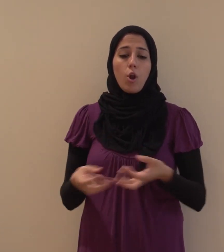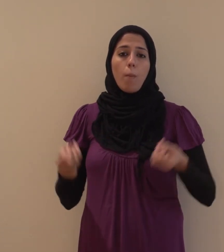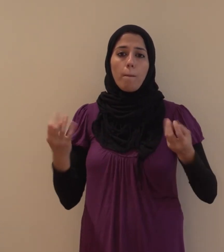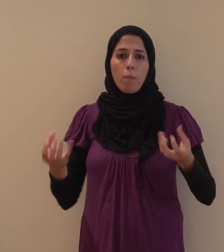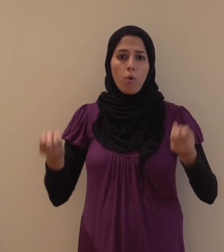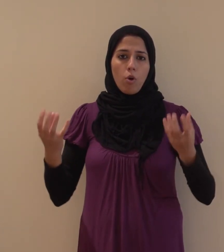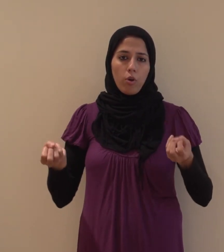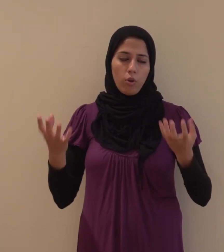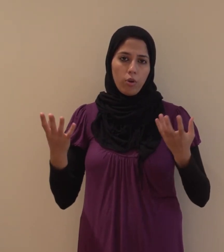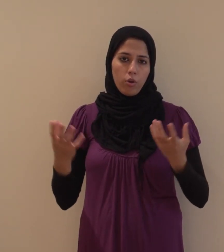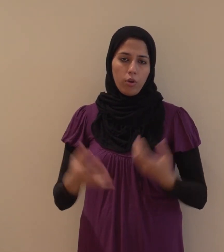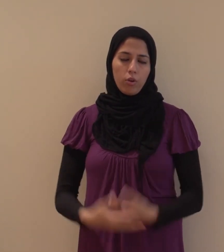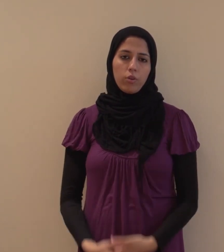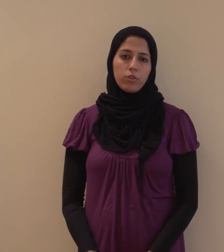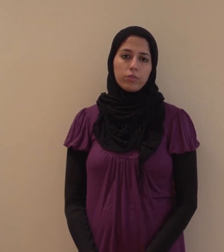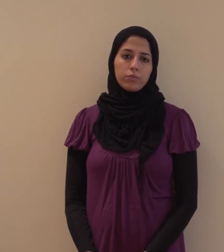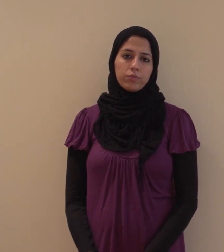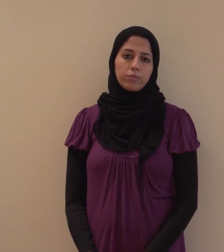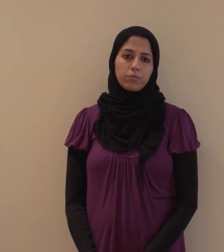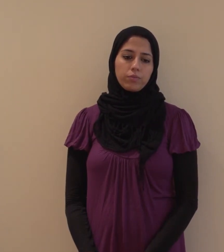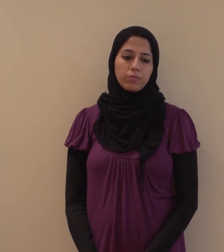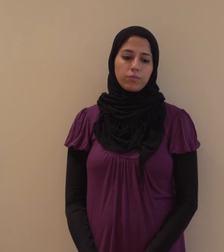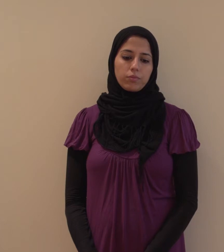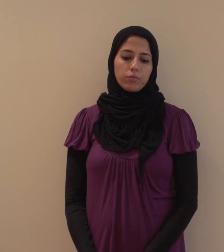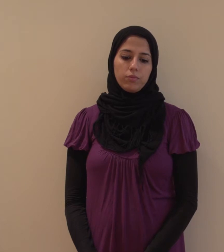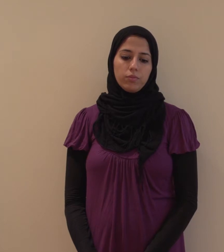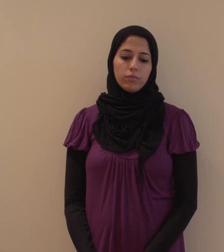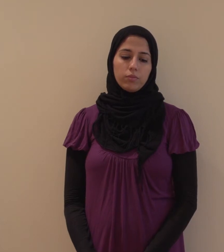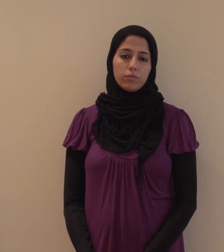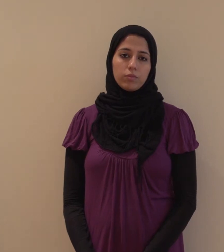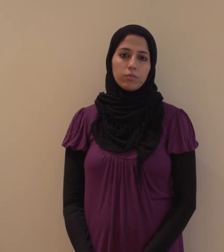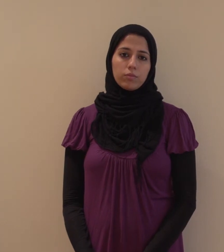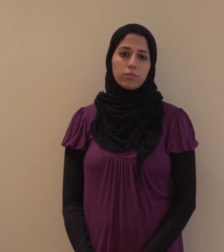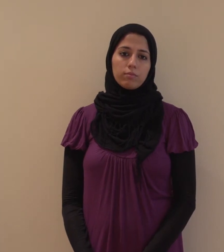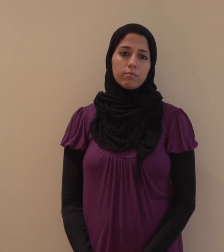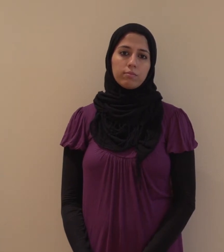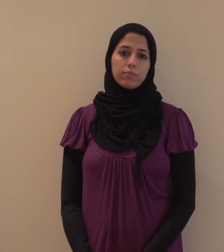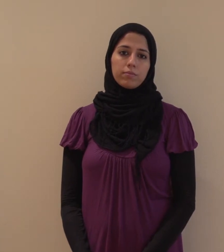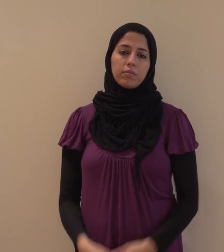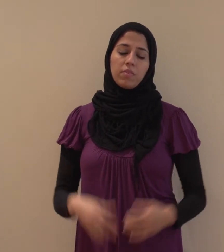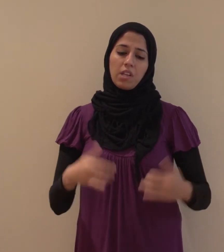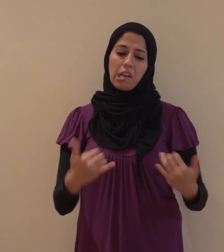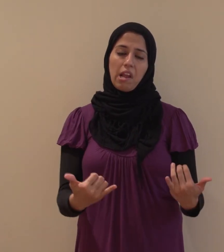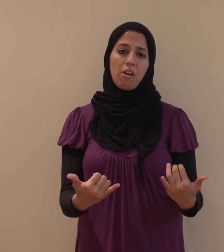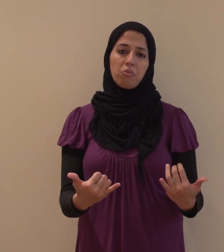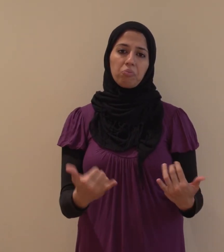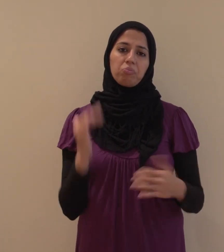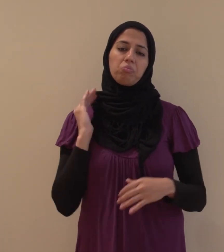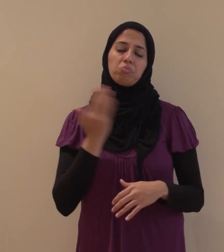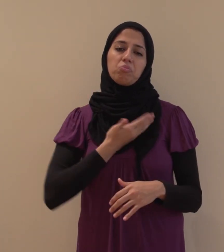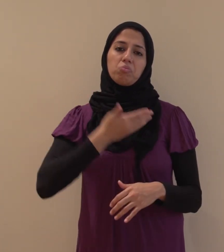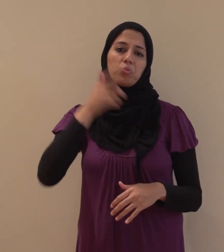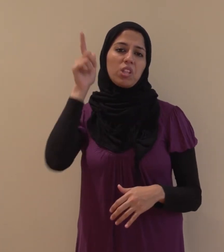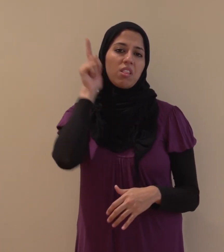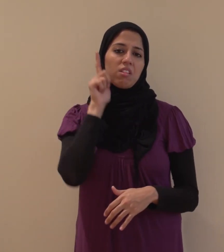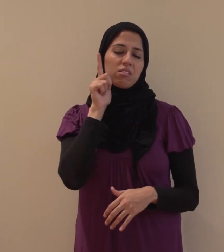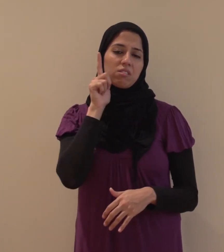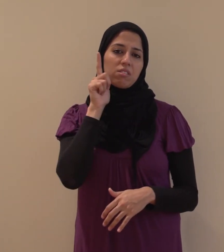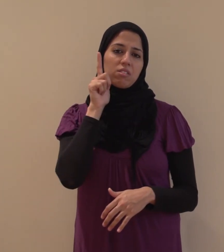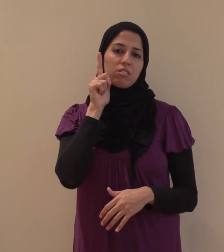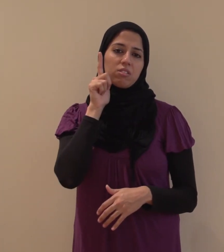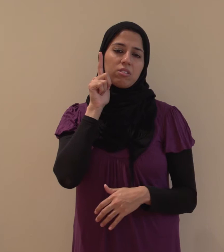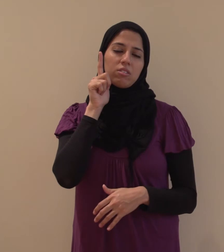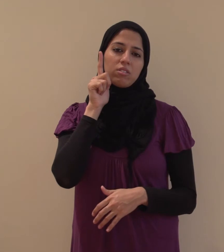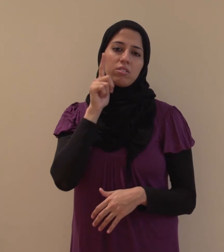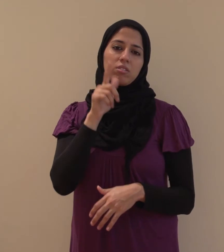what we do, we come to the mosque, sometimes we listen to the imam, and sometimes we open the glorious Quran behind the imam and